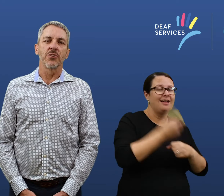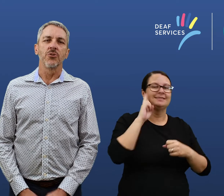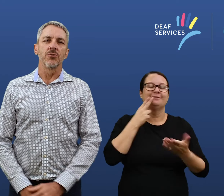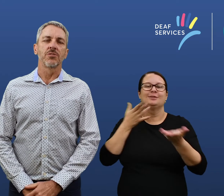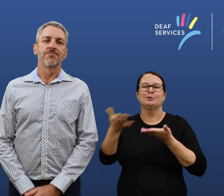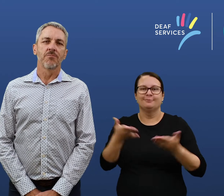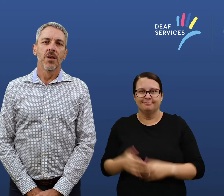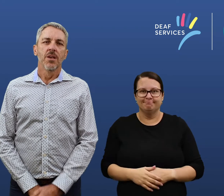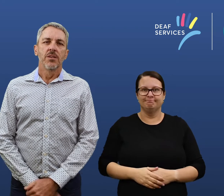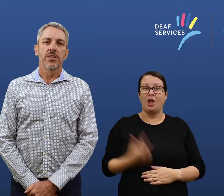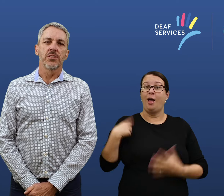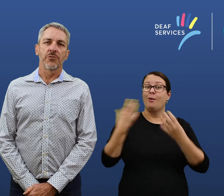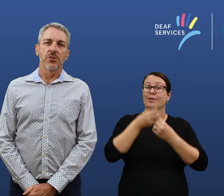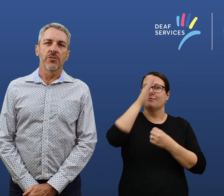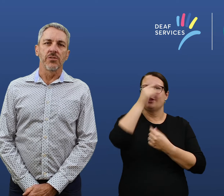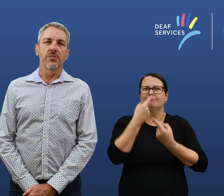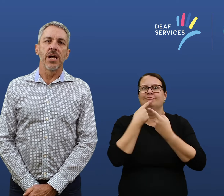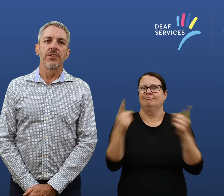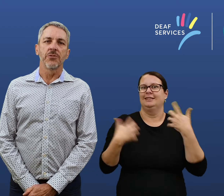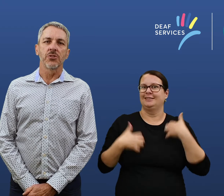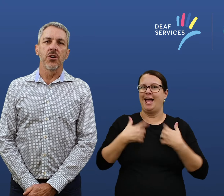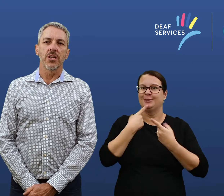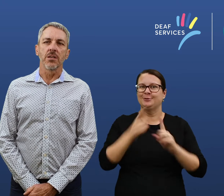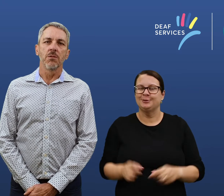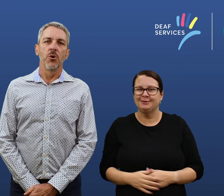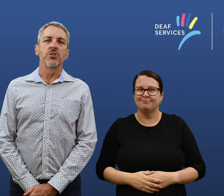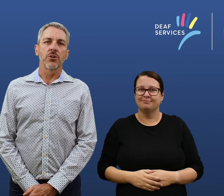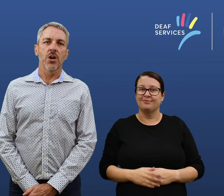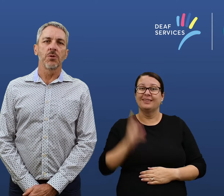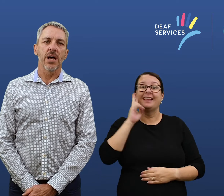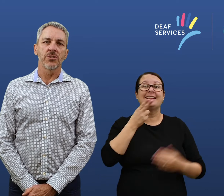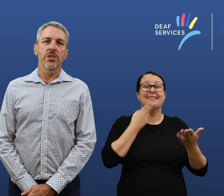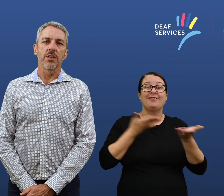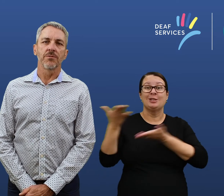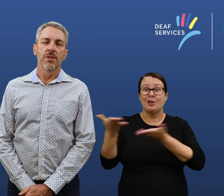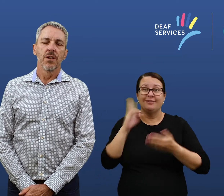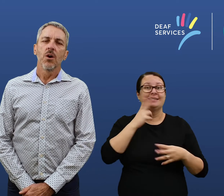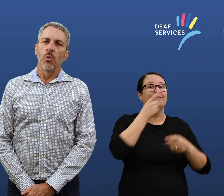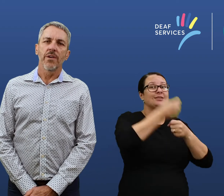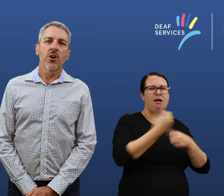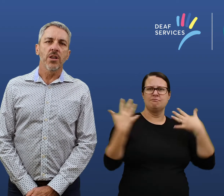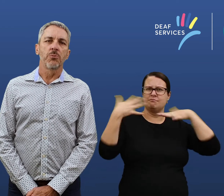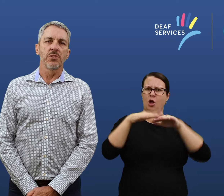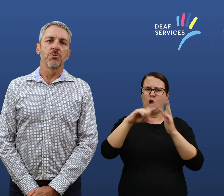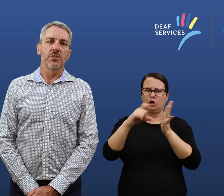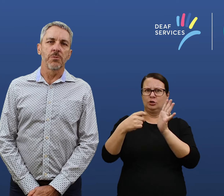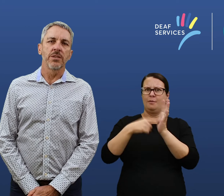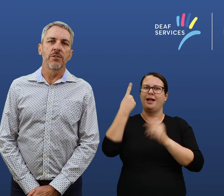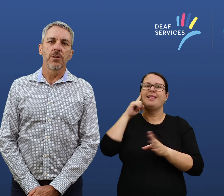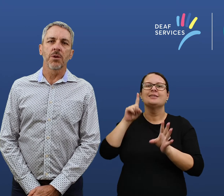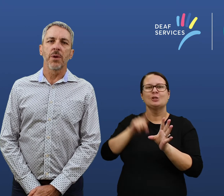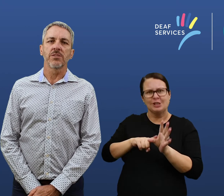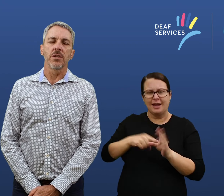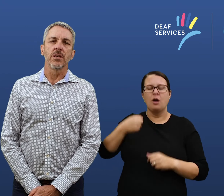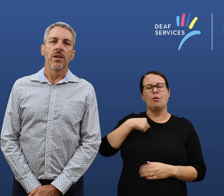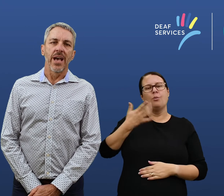exciting news. Since Deaf Services and the Deaf Society merged in October last year, one of our guiding principles has been to